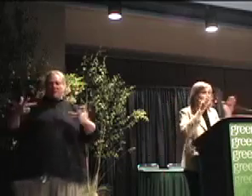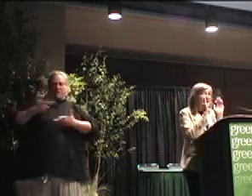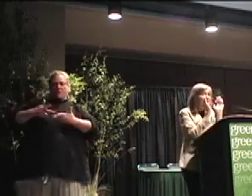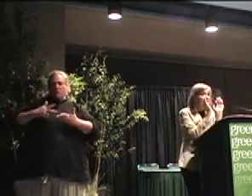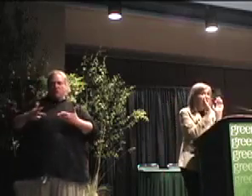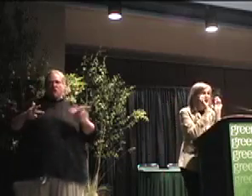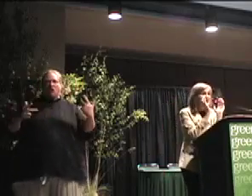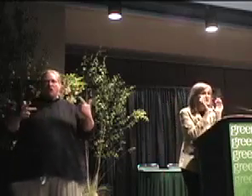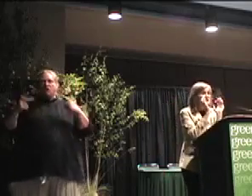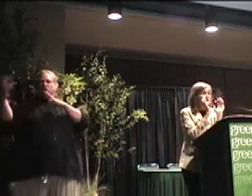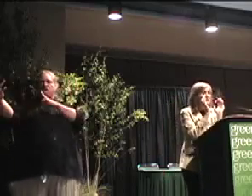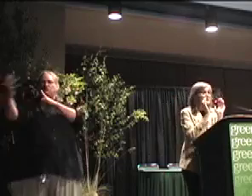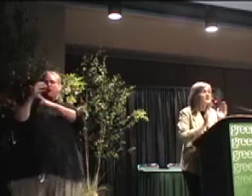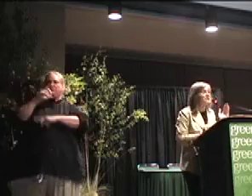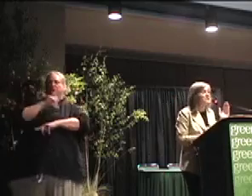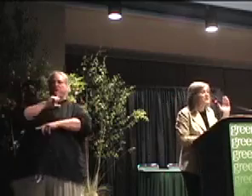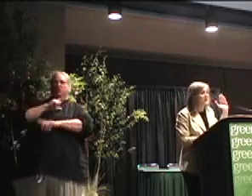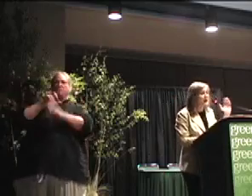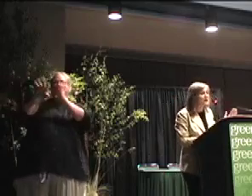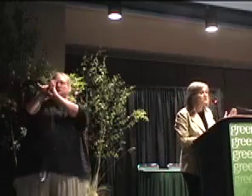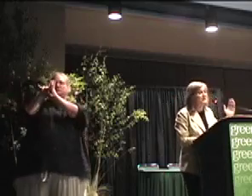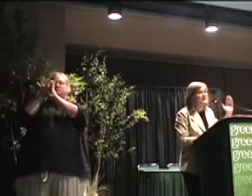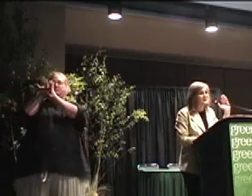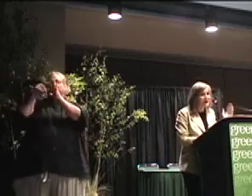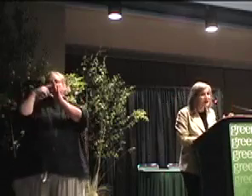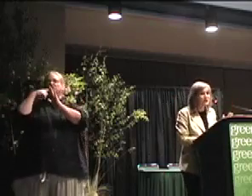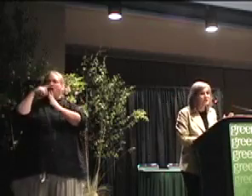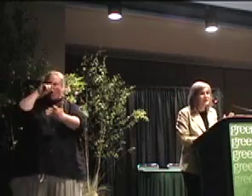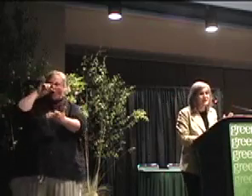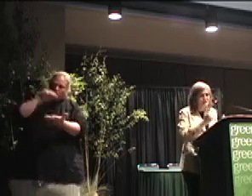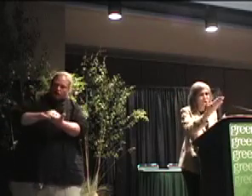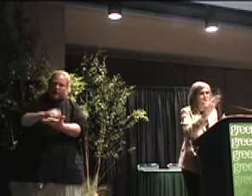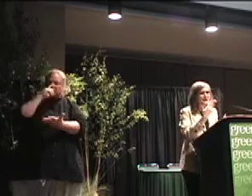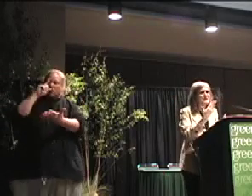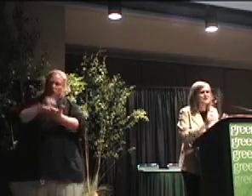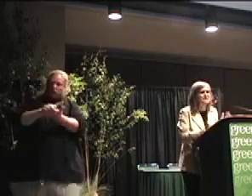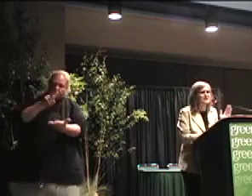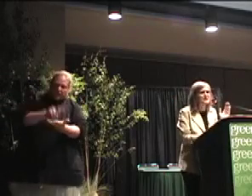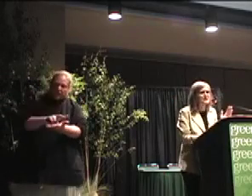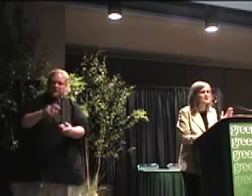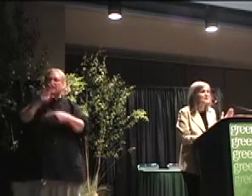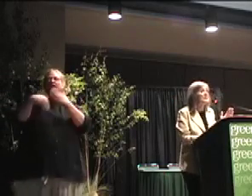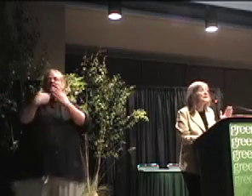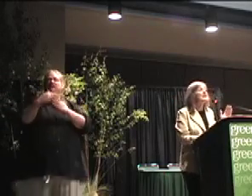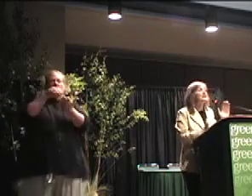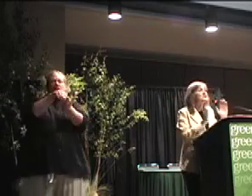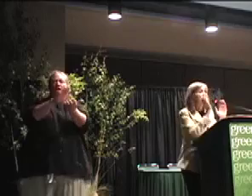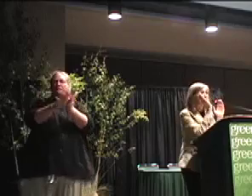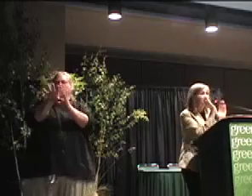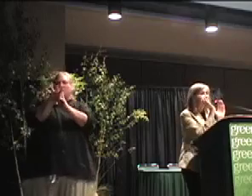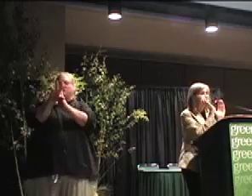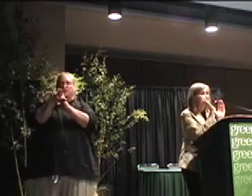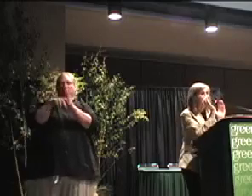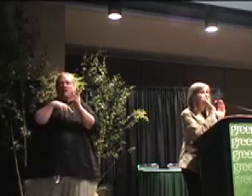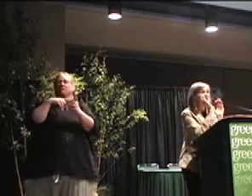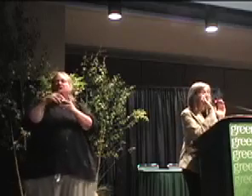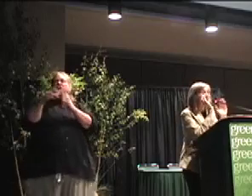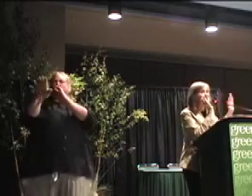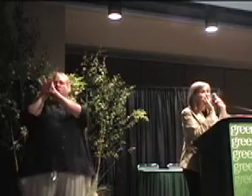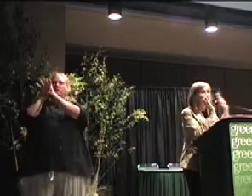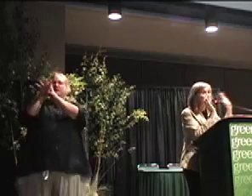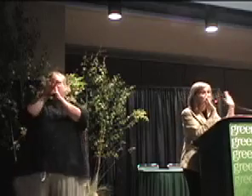riot police are coming at her as she's filming, and they're shouting, on your face, on your face. This is all documented on the videotape. And she's holding the